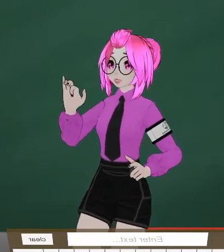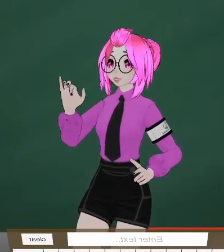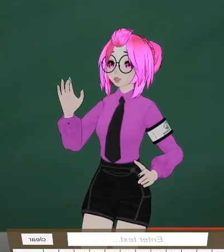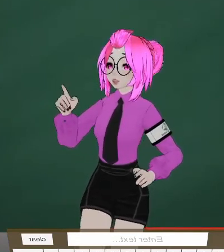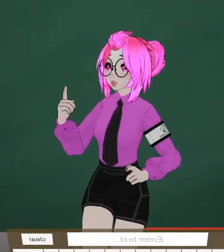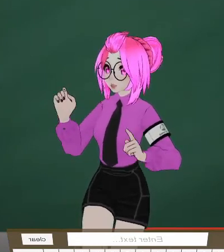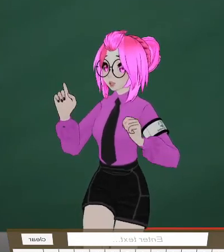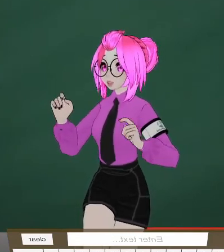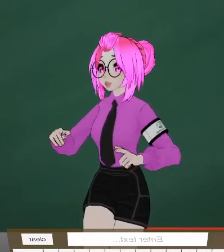yes sydney yeah you have a question